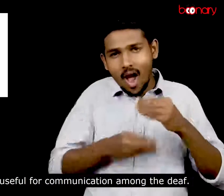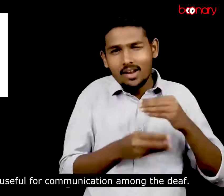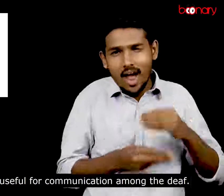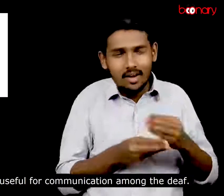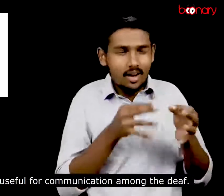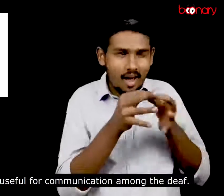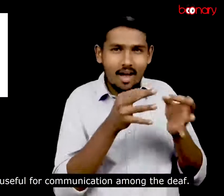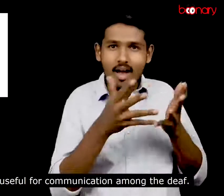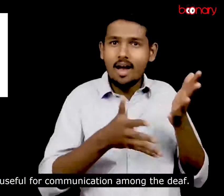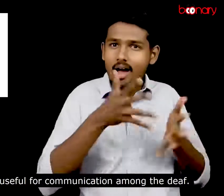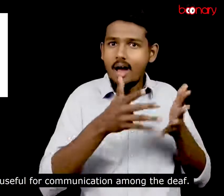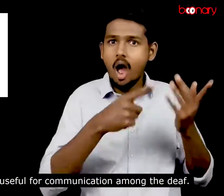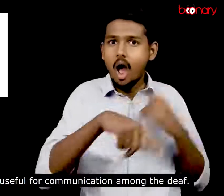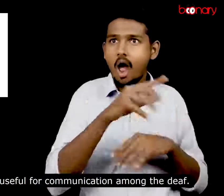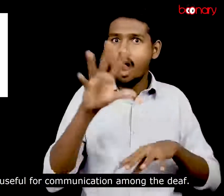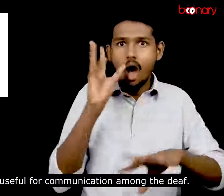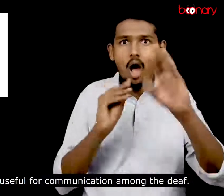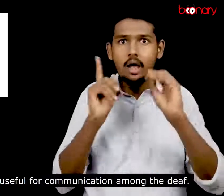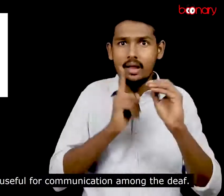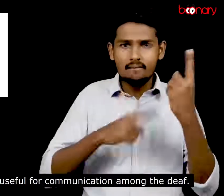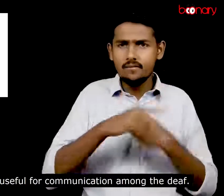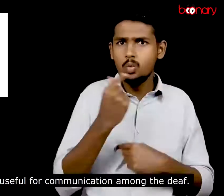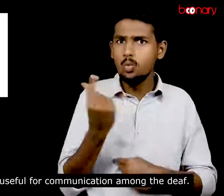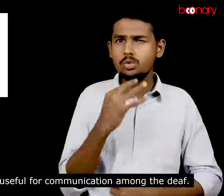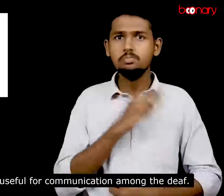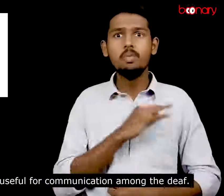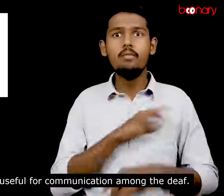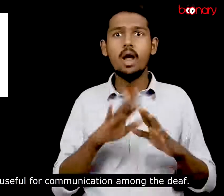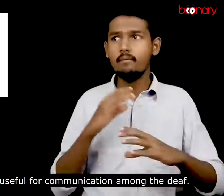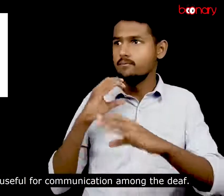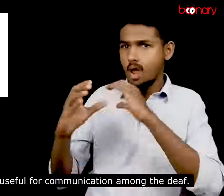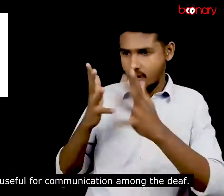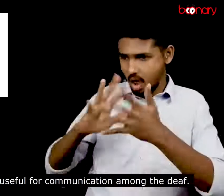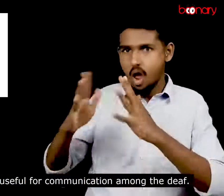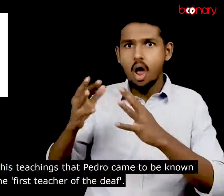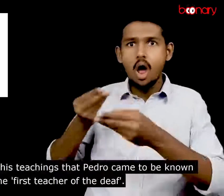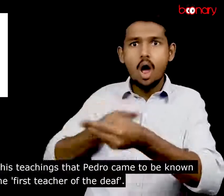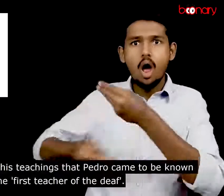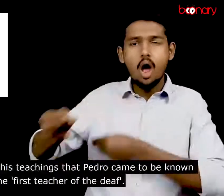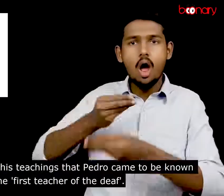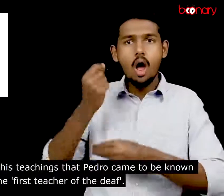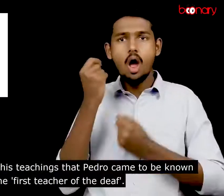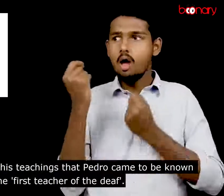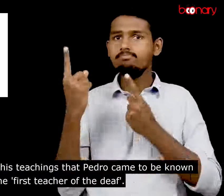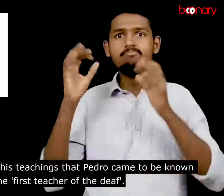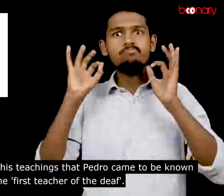very useful for communication among the deaf. It was because of